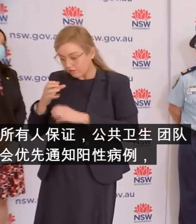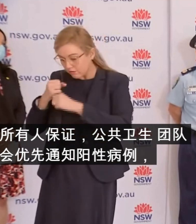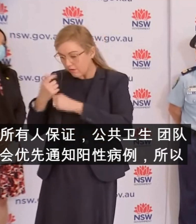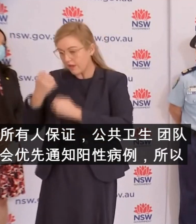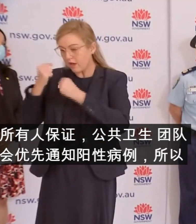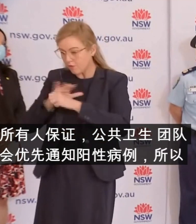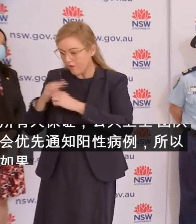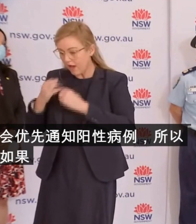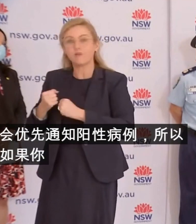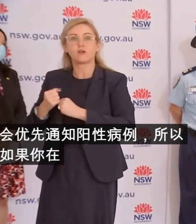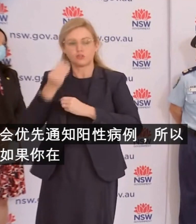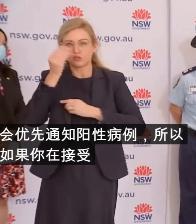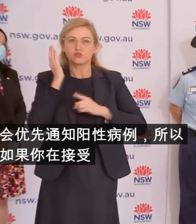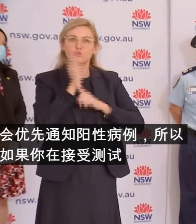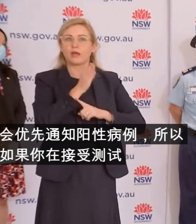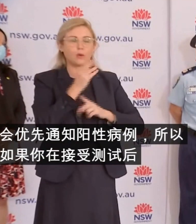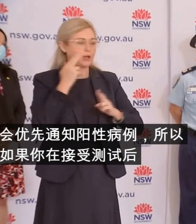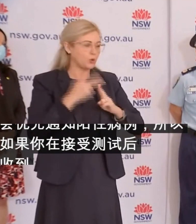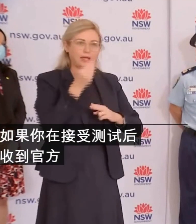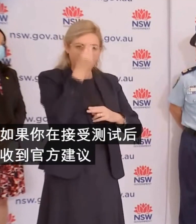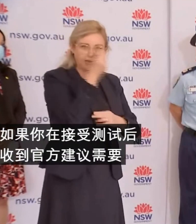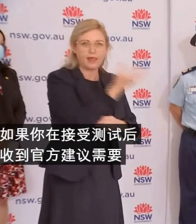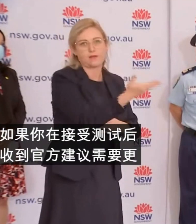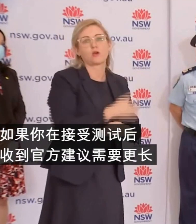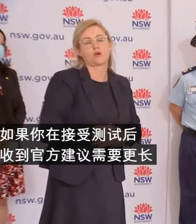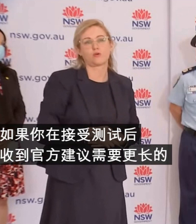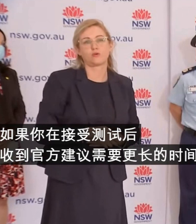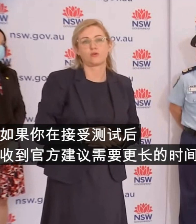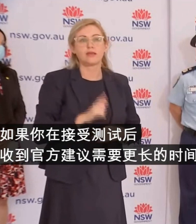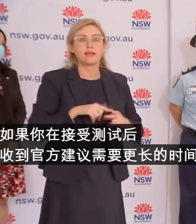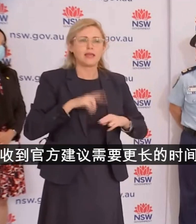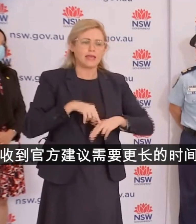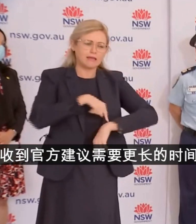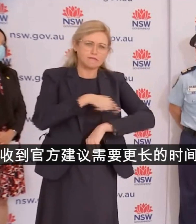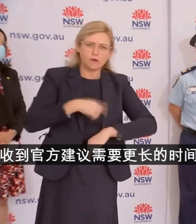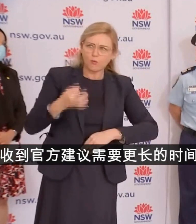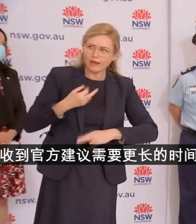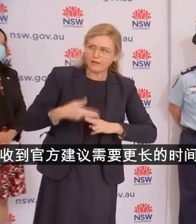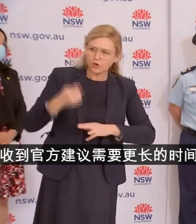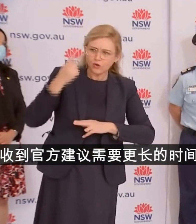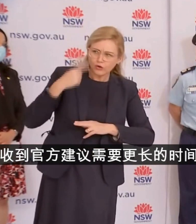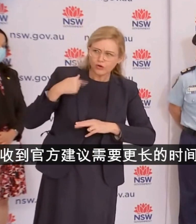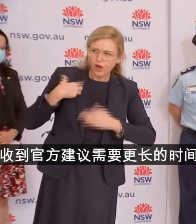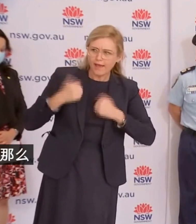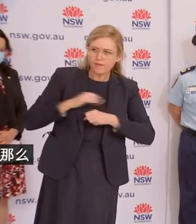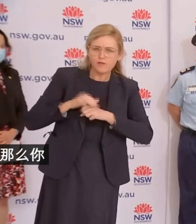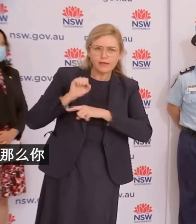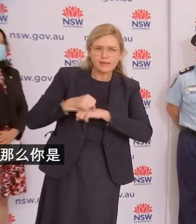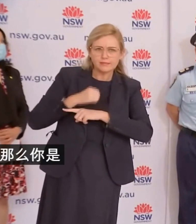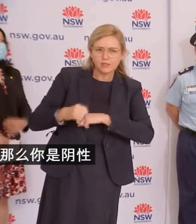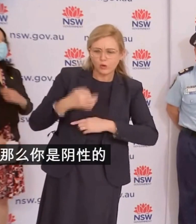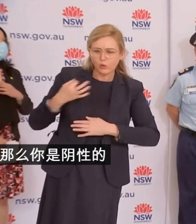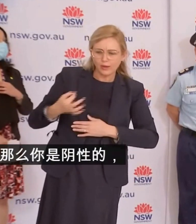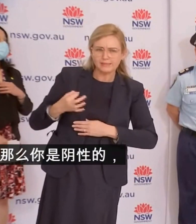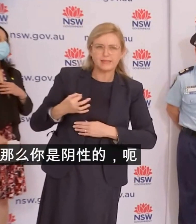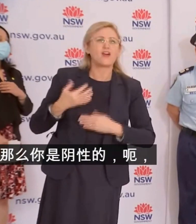a priority. So if it's taking a bit longer for you to receive the official advice after you've had a test, chances are